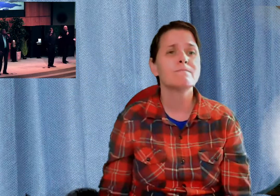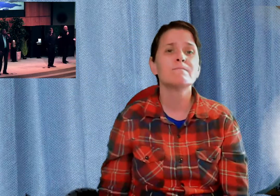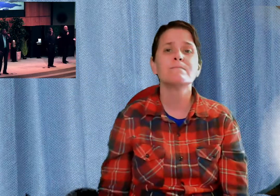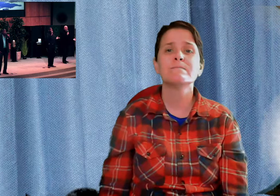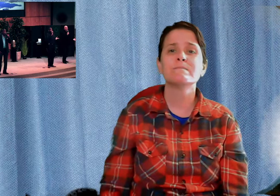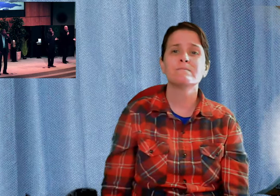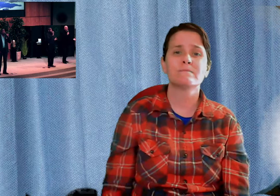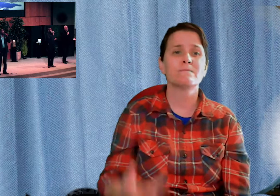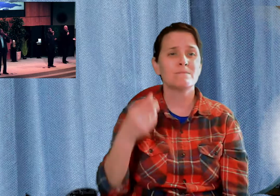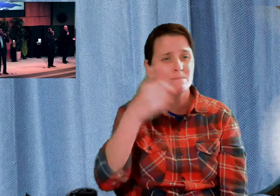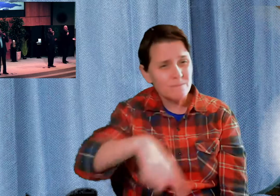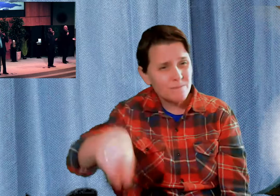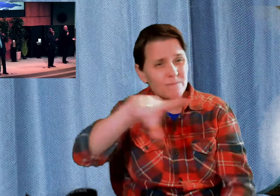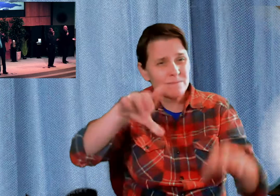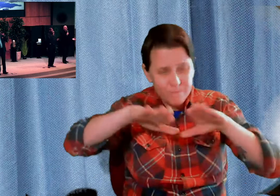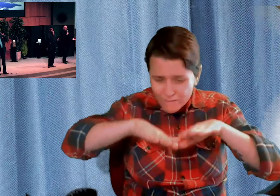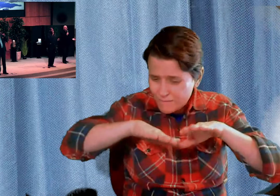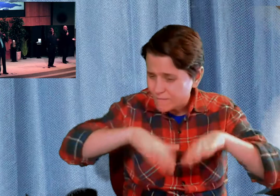a child of